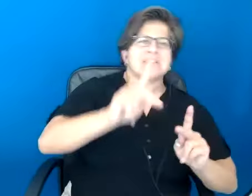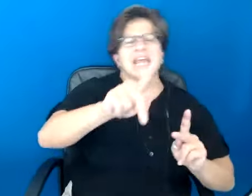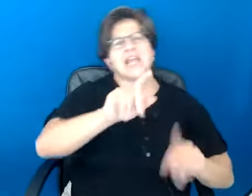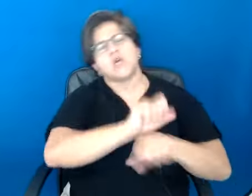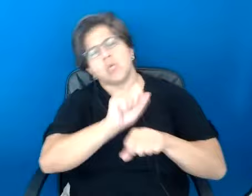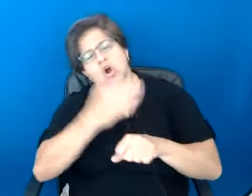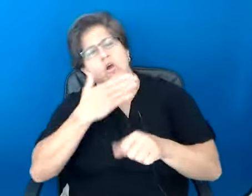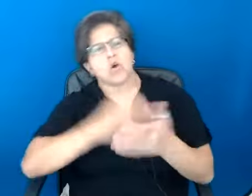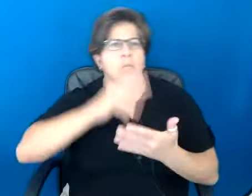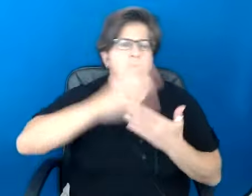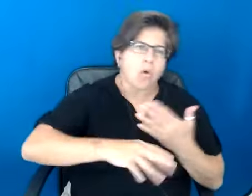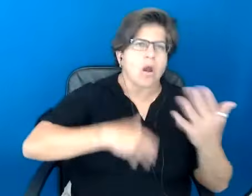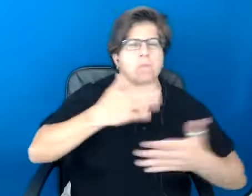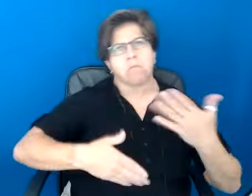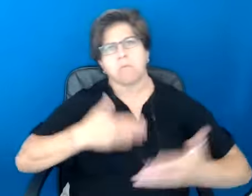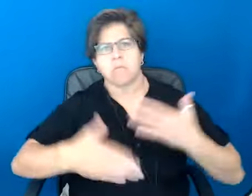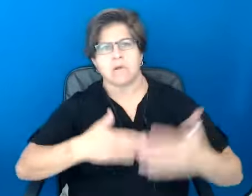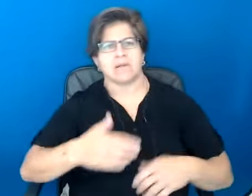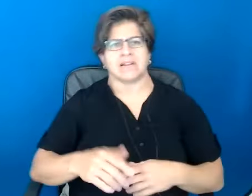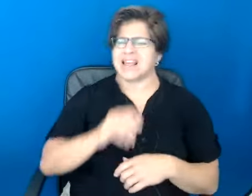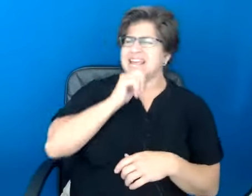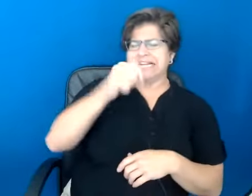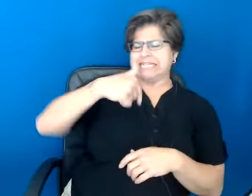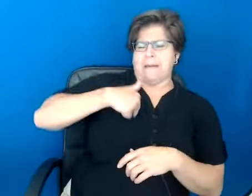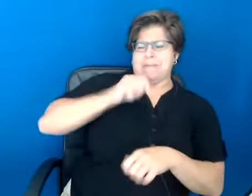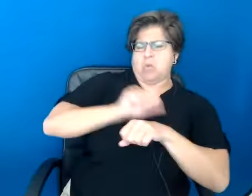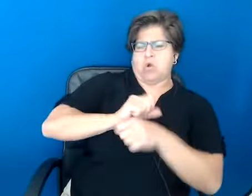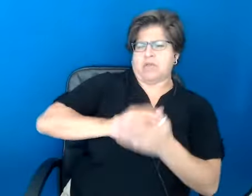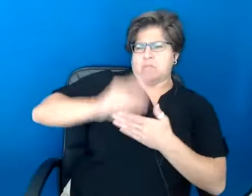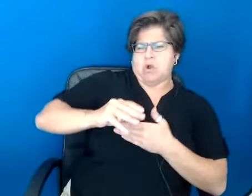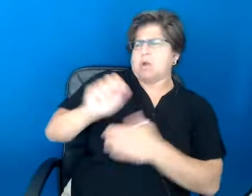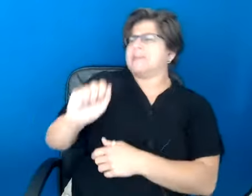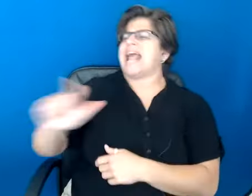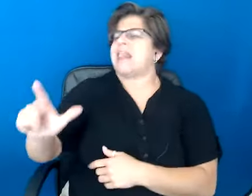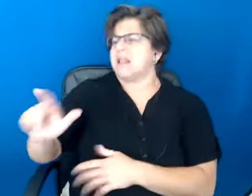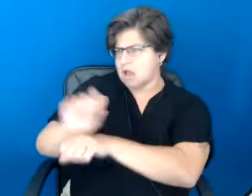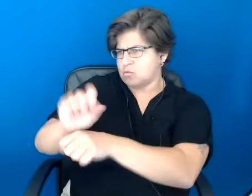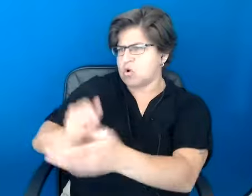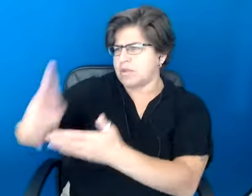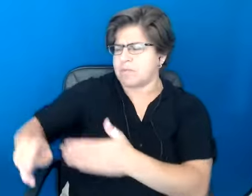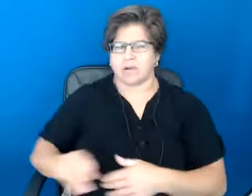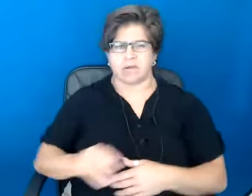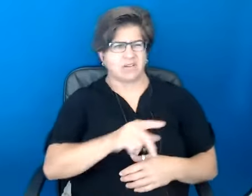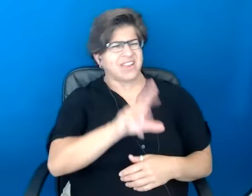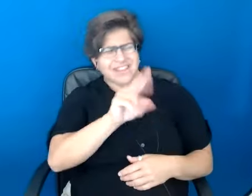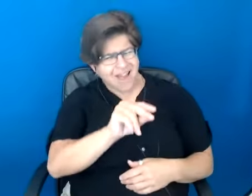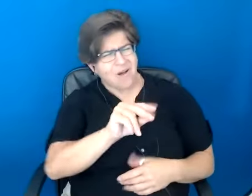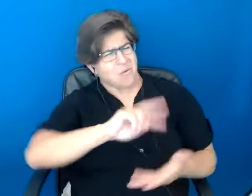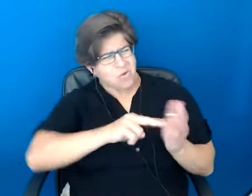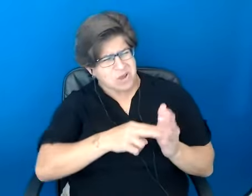And I'd say, I don't know what you mean by that. Because people would, somebody says it earlier, say you work a good programme and you do this, and I would say, it's